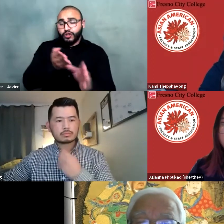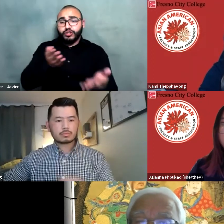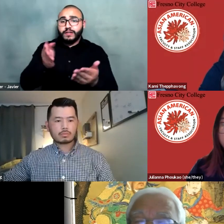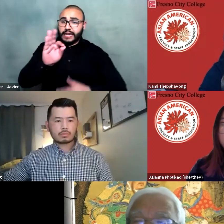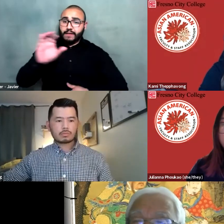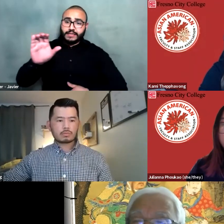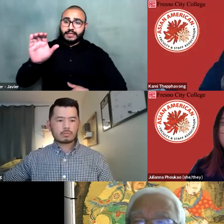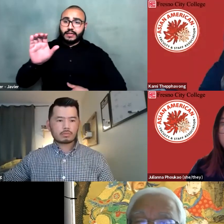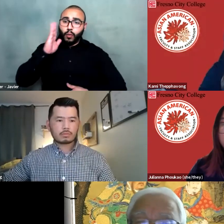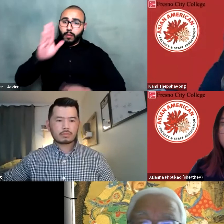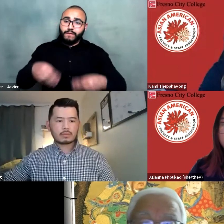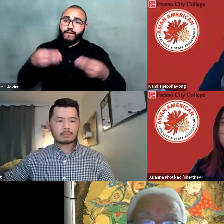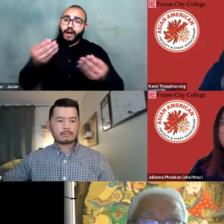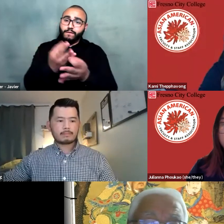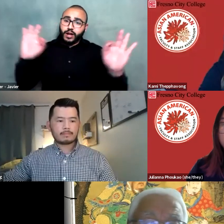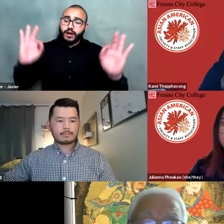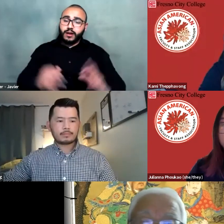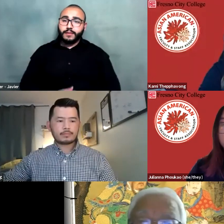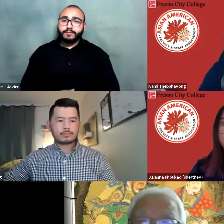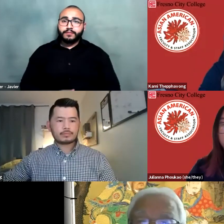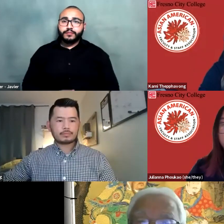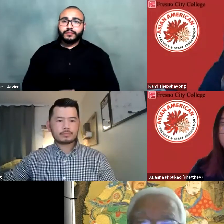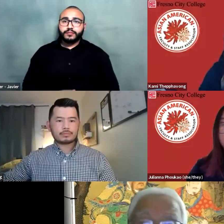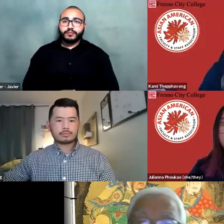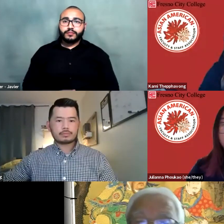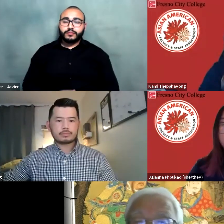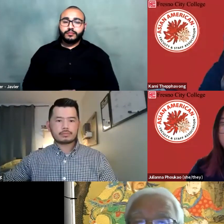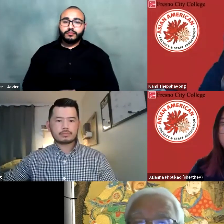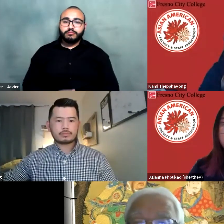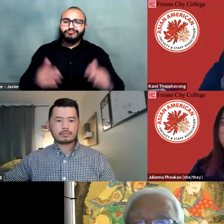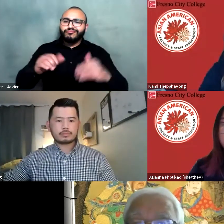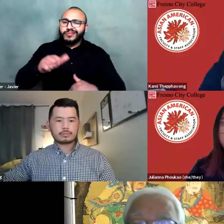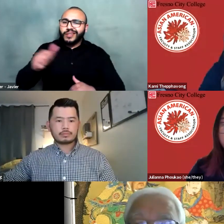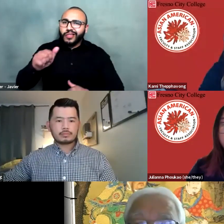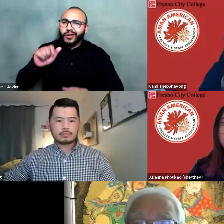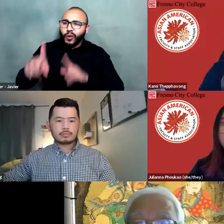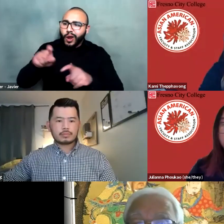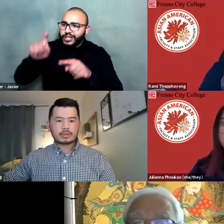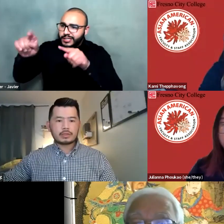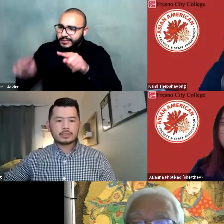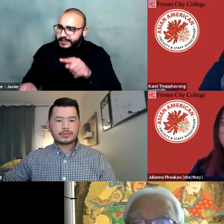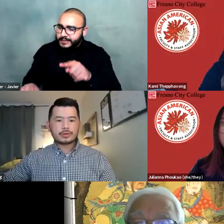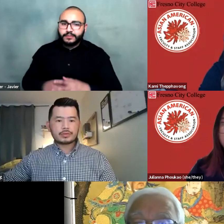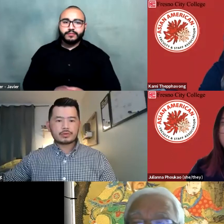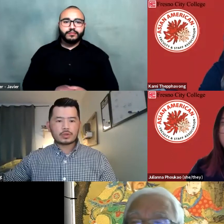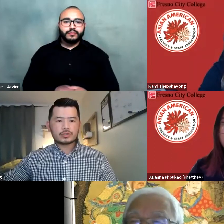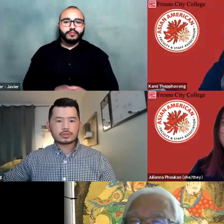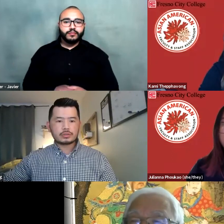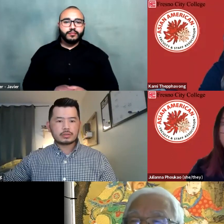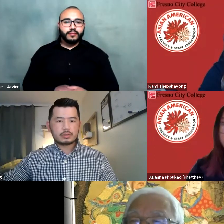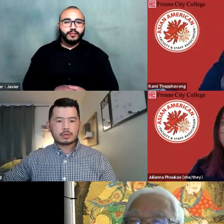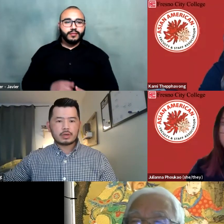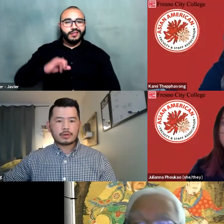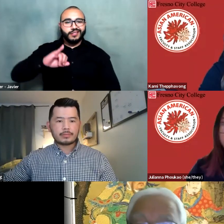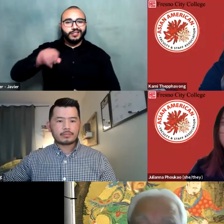College. Let's see. Are there any other questions that we have? It looks like there is a